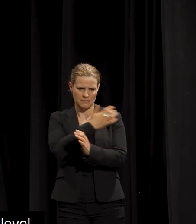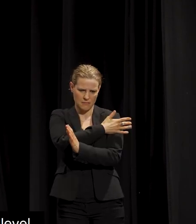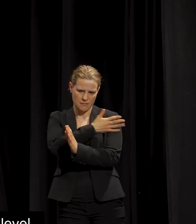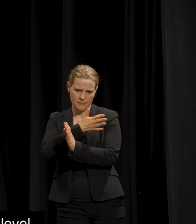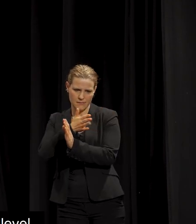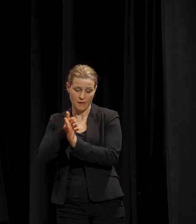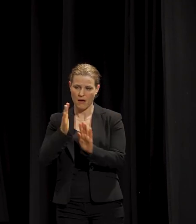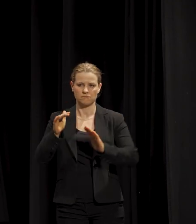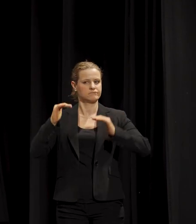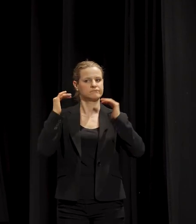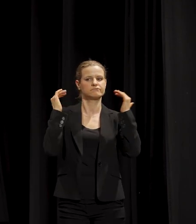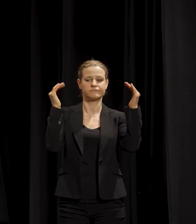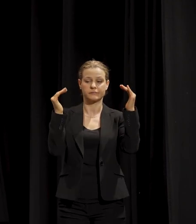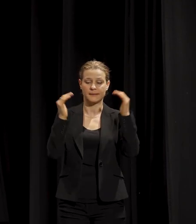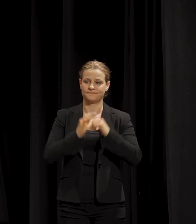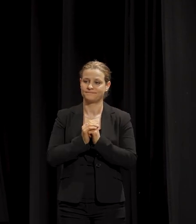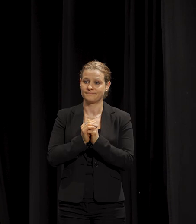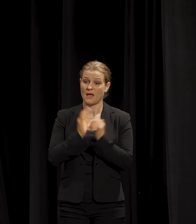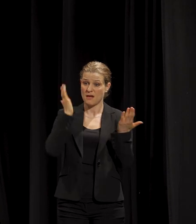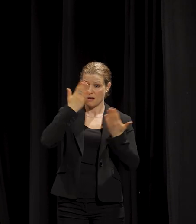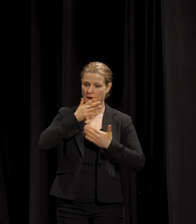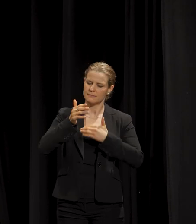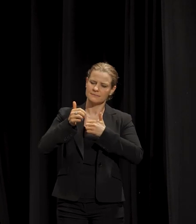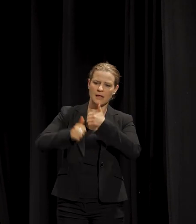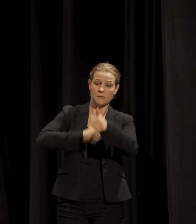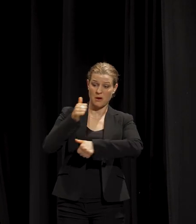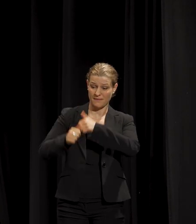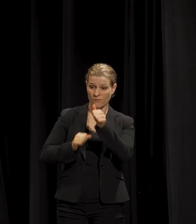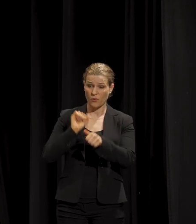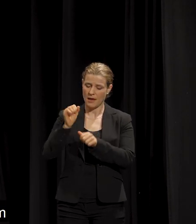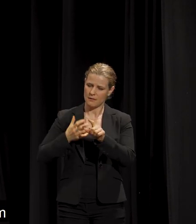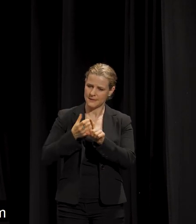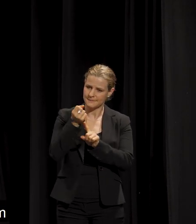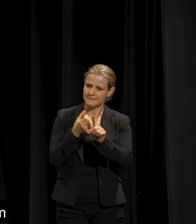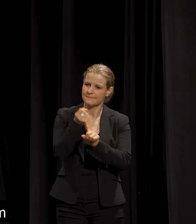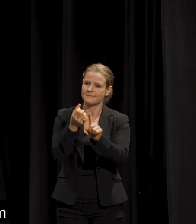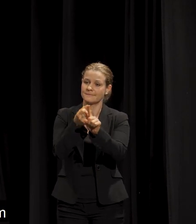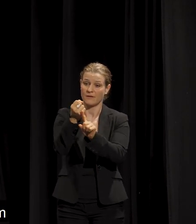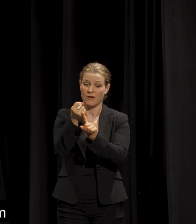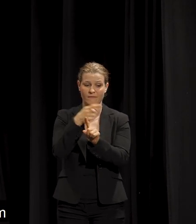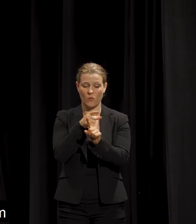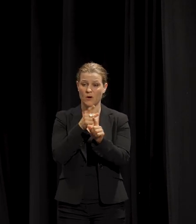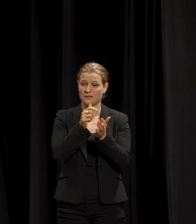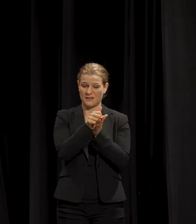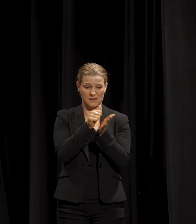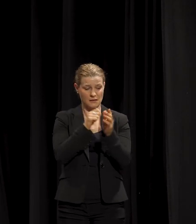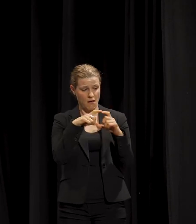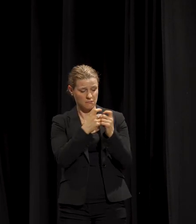level. They are being celebrated this evening for their outstanding achievements across all elements of the curriculum program.